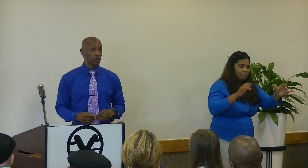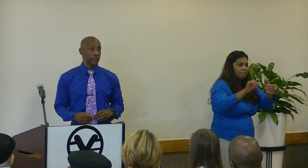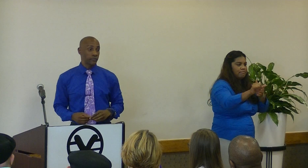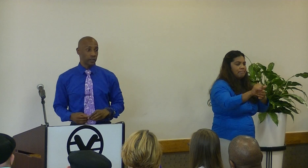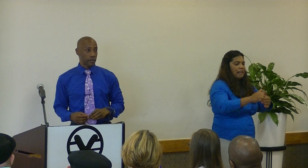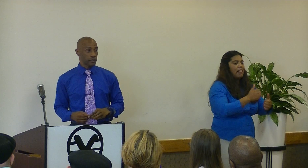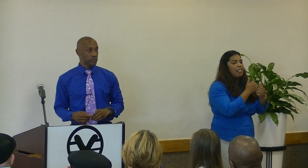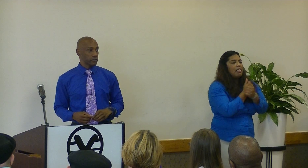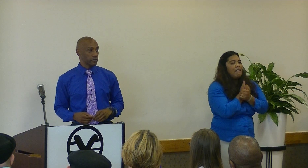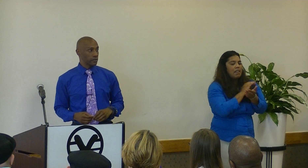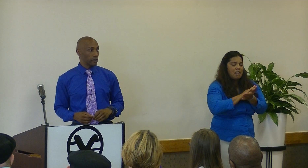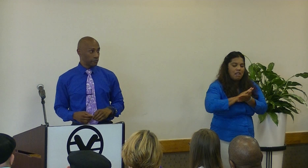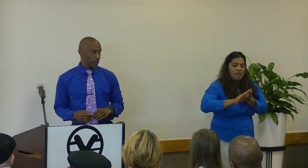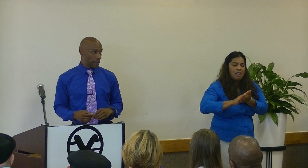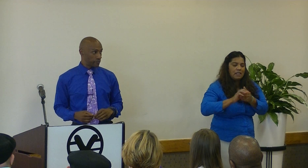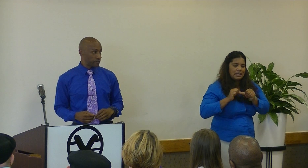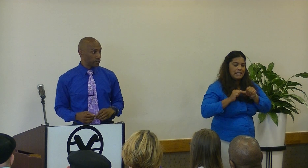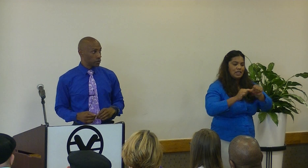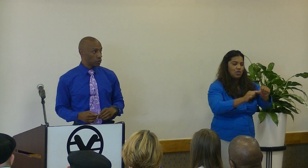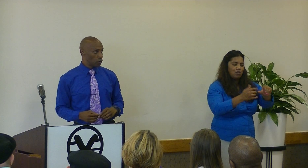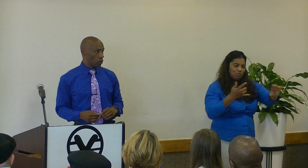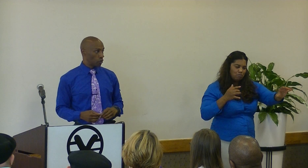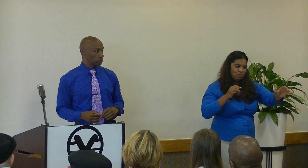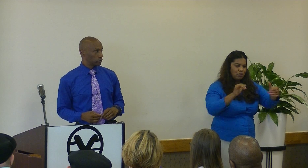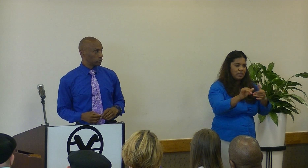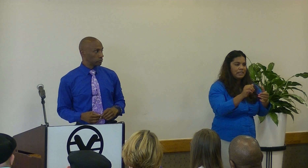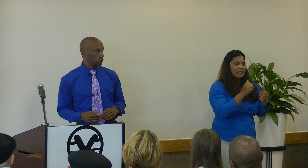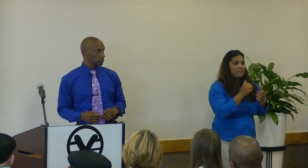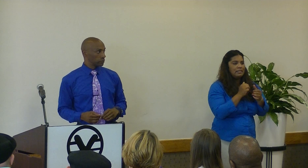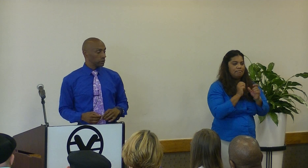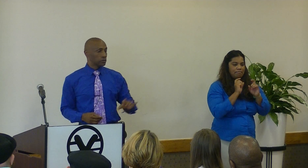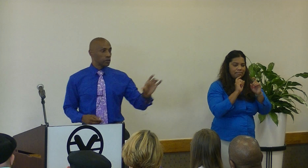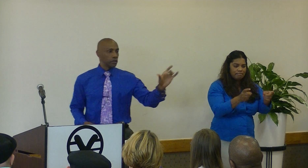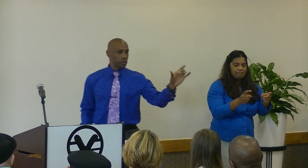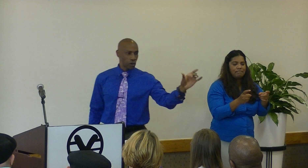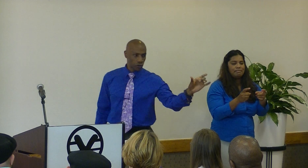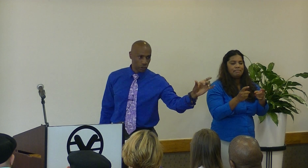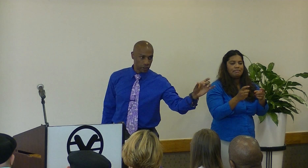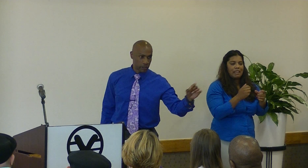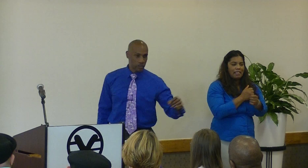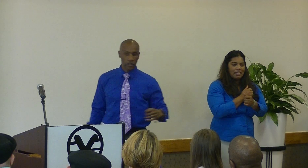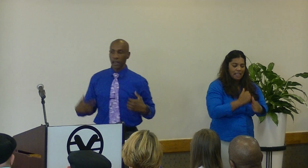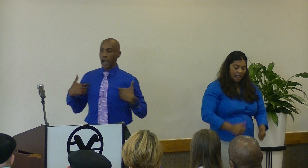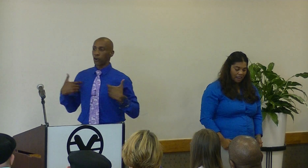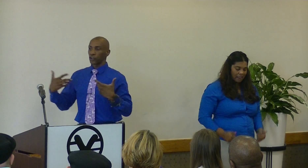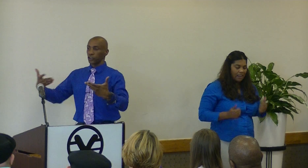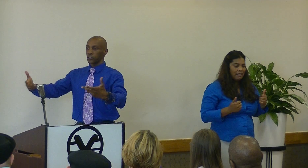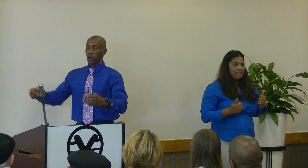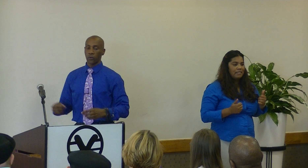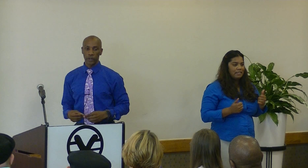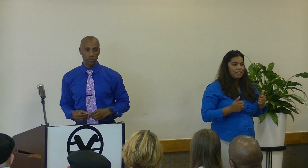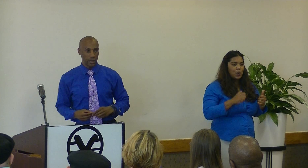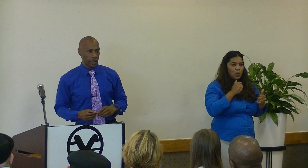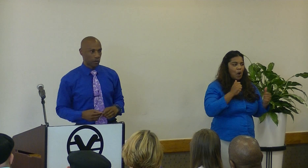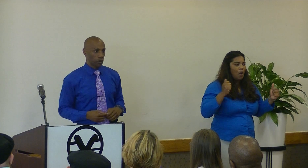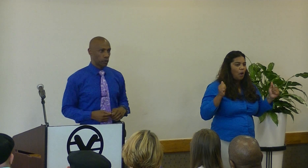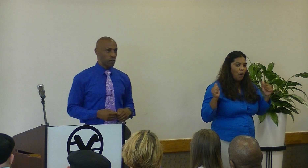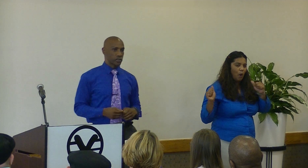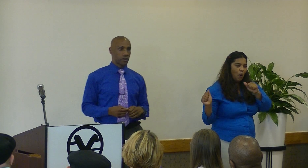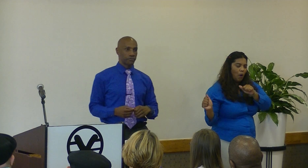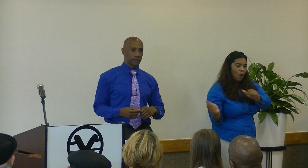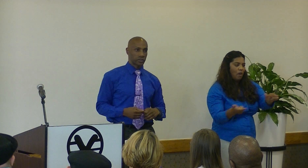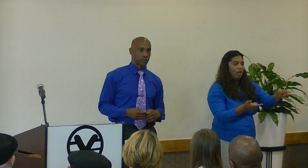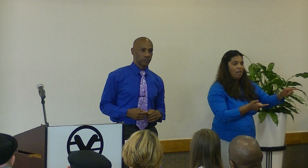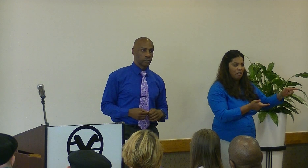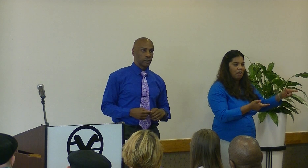the eternal givingness of life to all. Eternal goodness. How good are we being when we